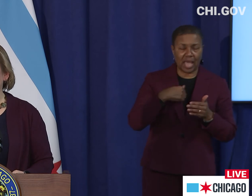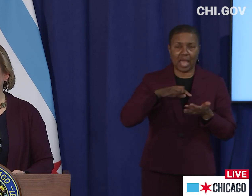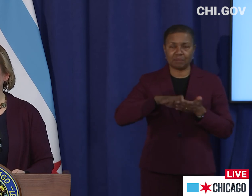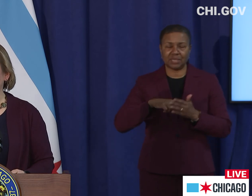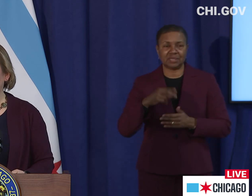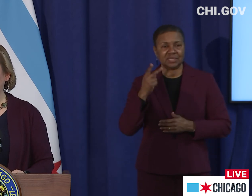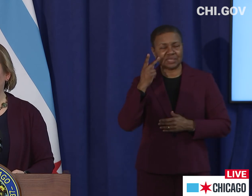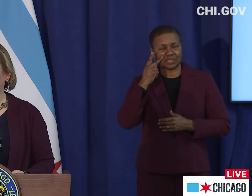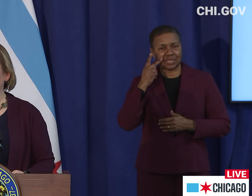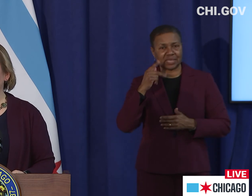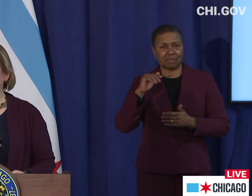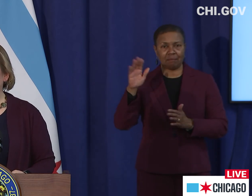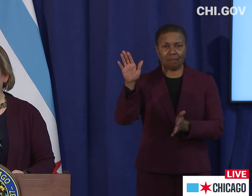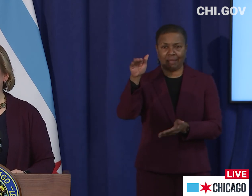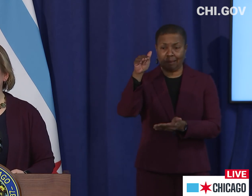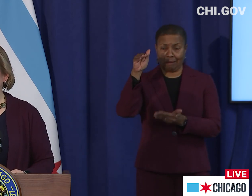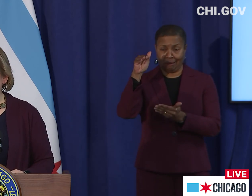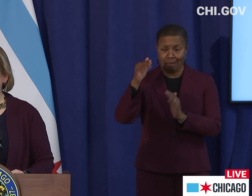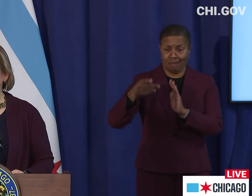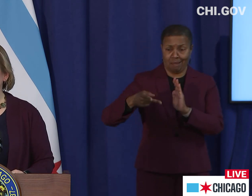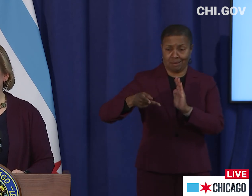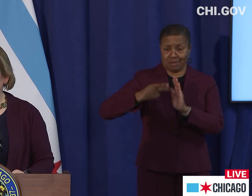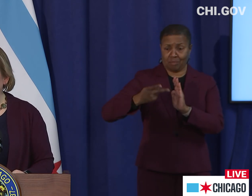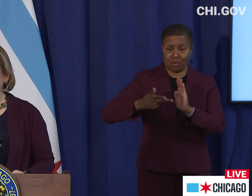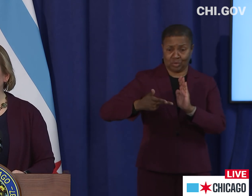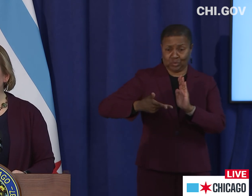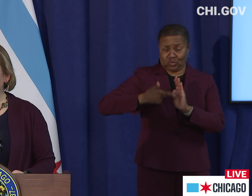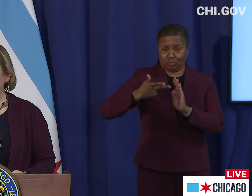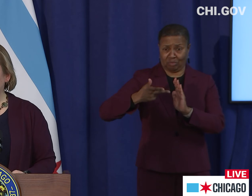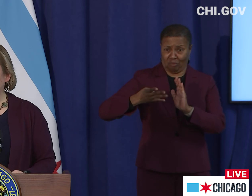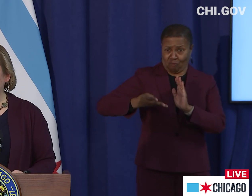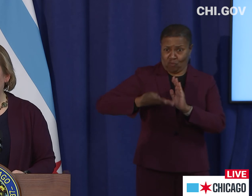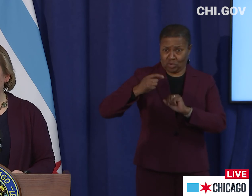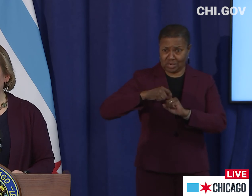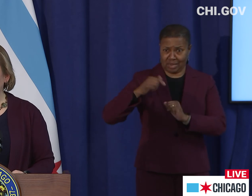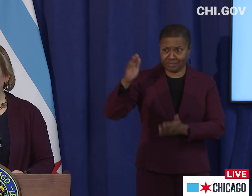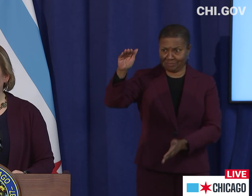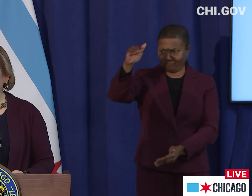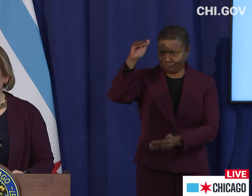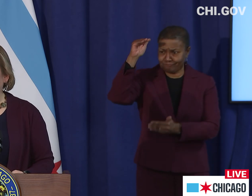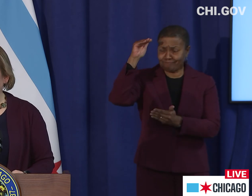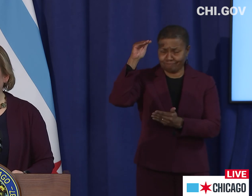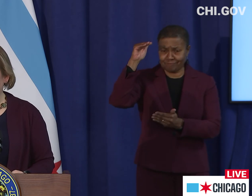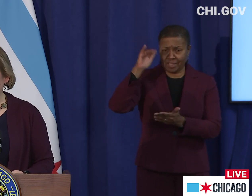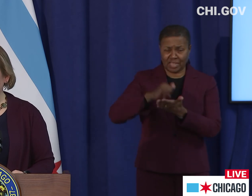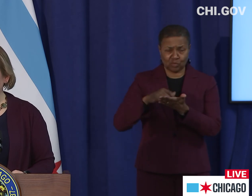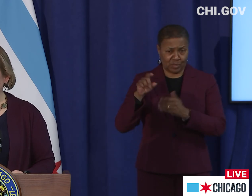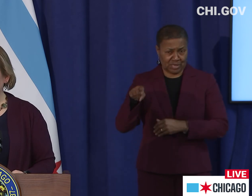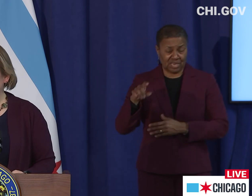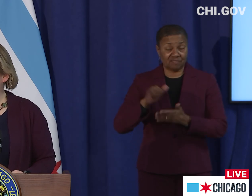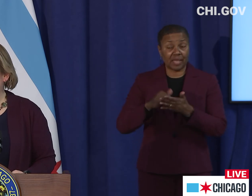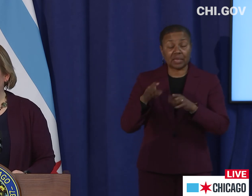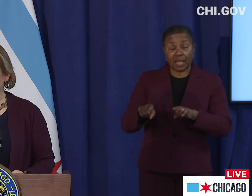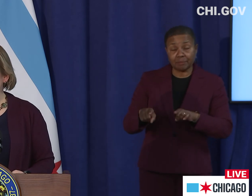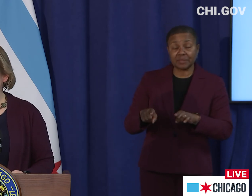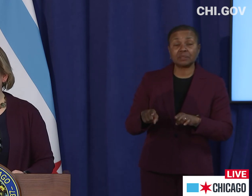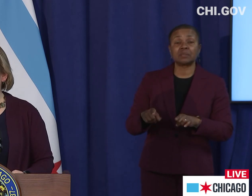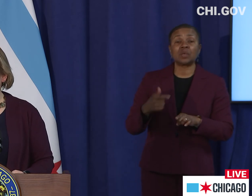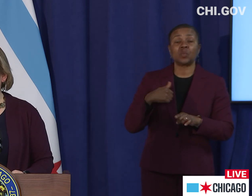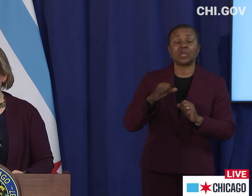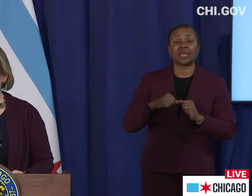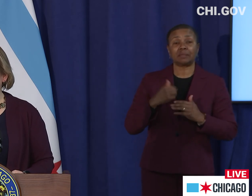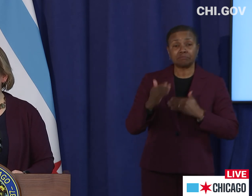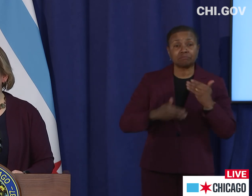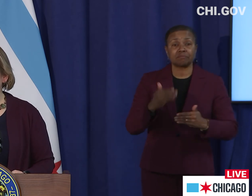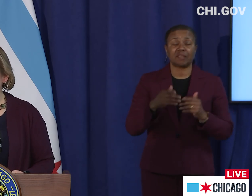about seeing our supply double, triple, quadruple. And if that can happen, we'll be able to move